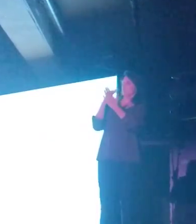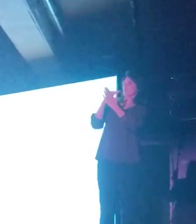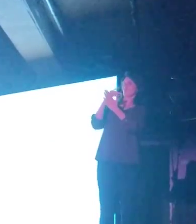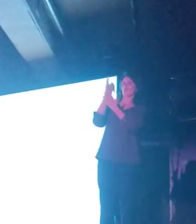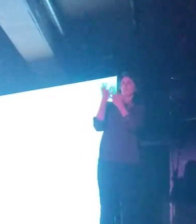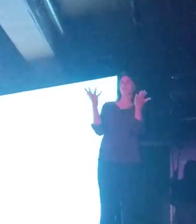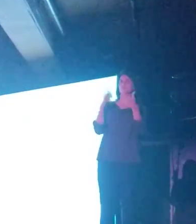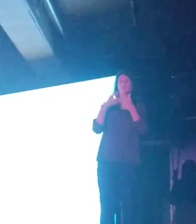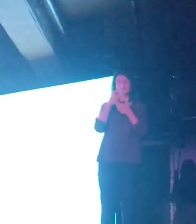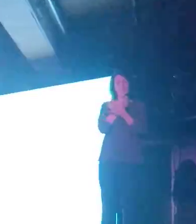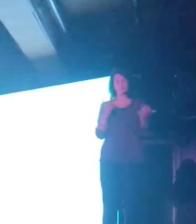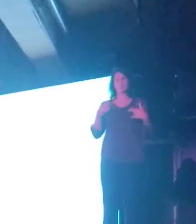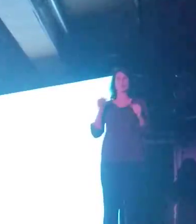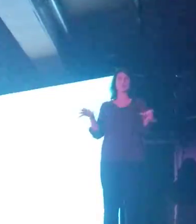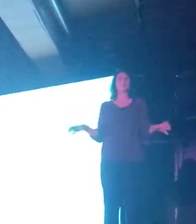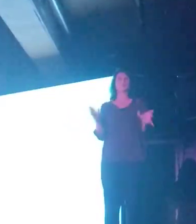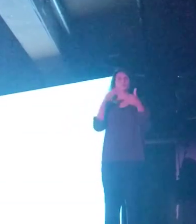do to help us save our country.